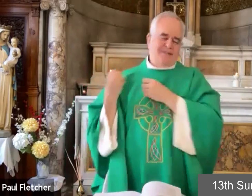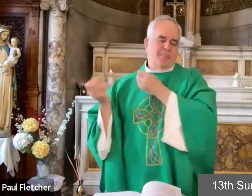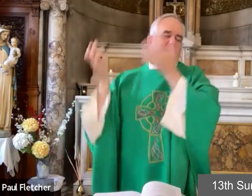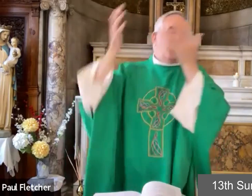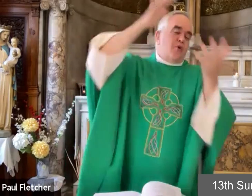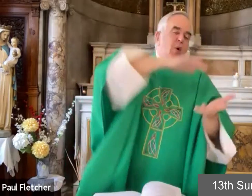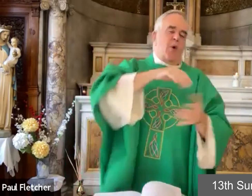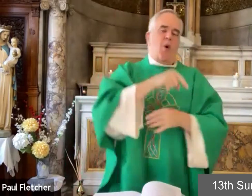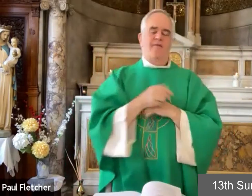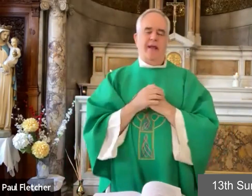been thrown over him.